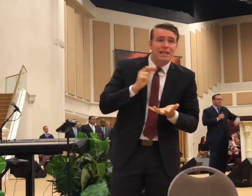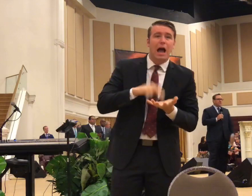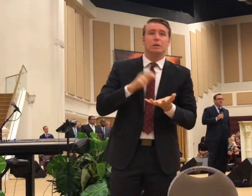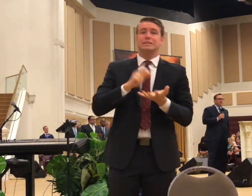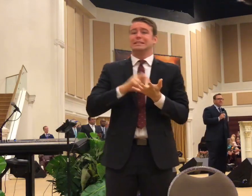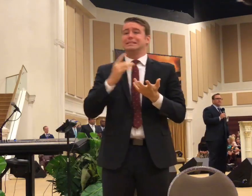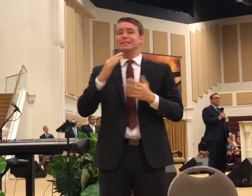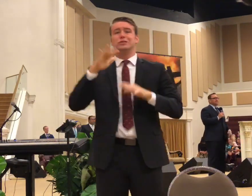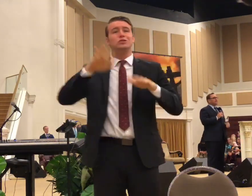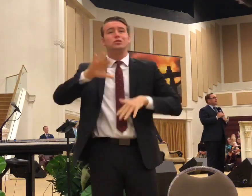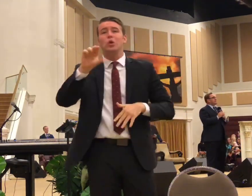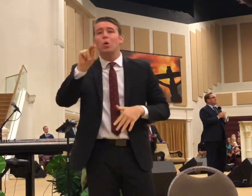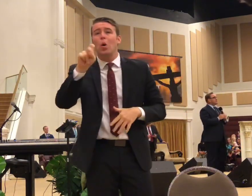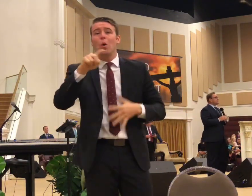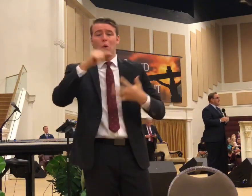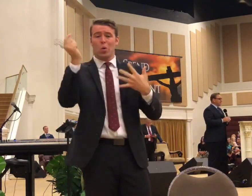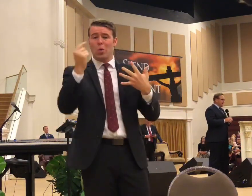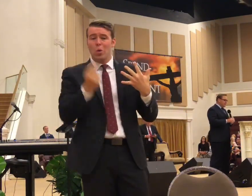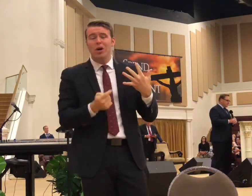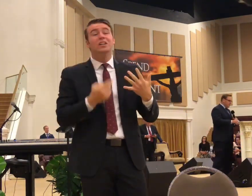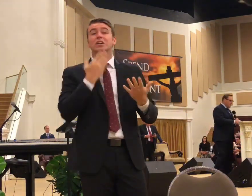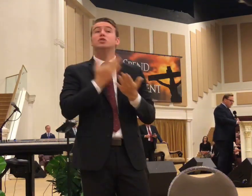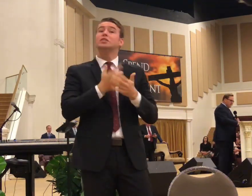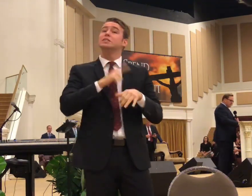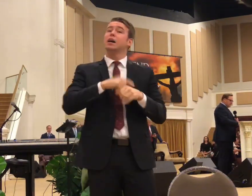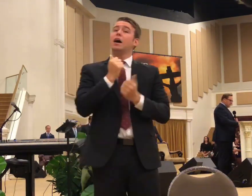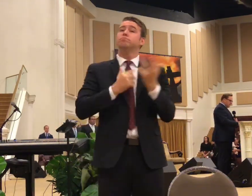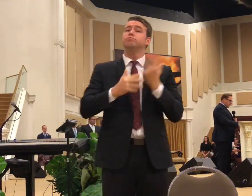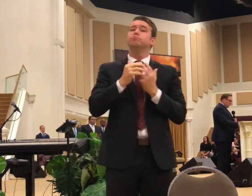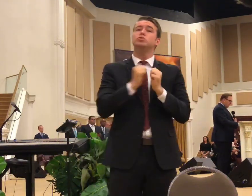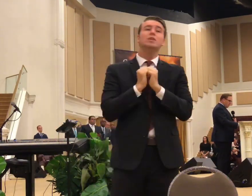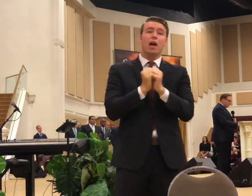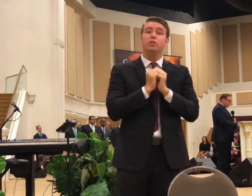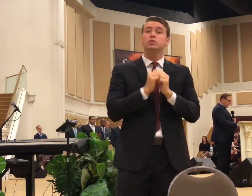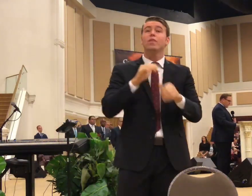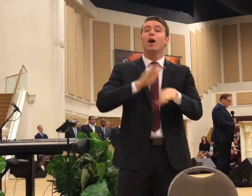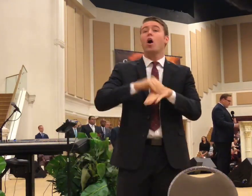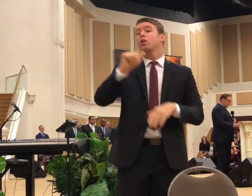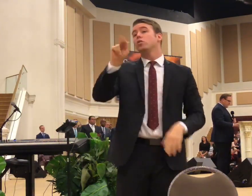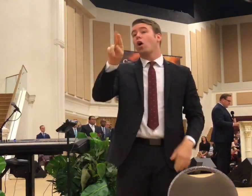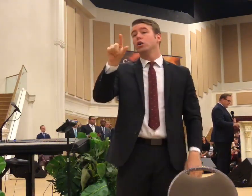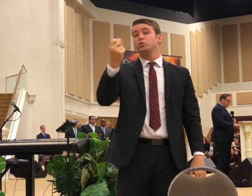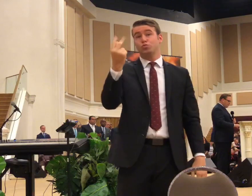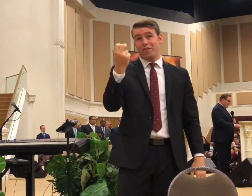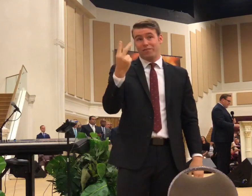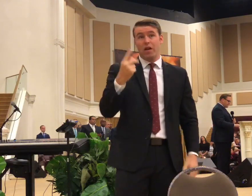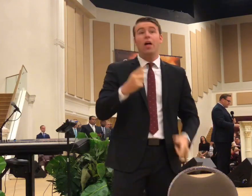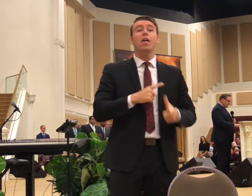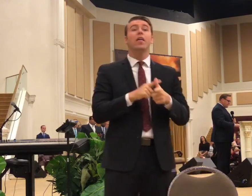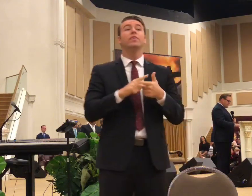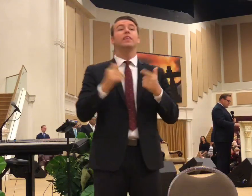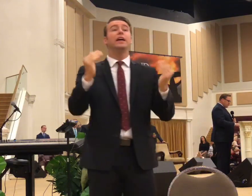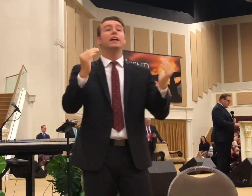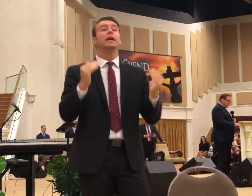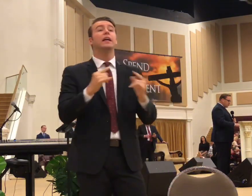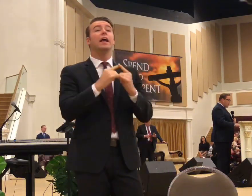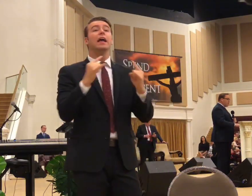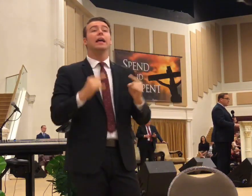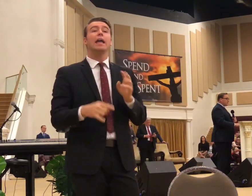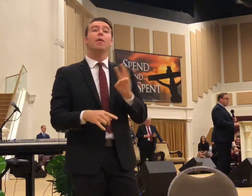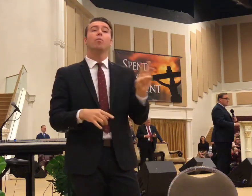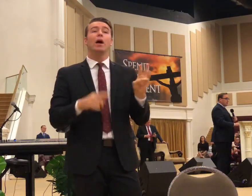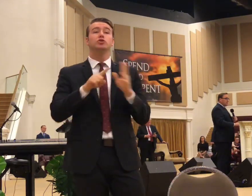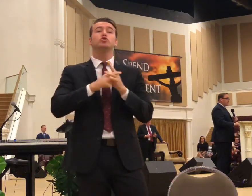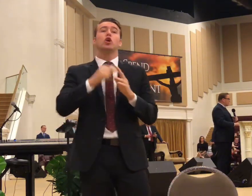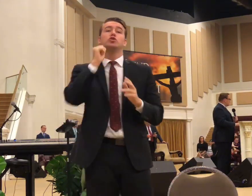and all the stuff we do. And it's a good time together. So that's coming up on August 12th. And then Camp West starts